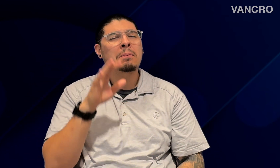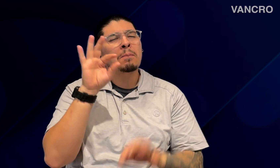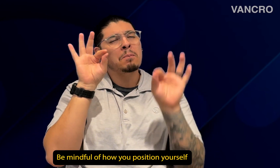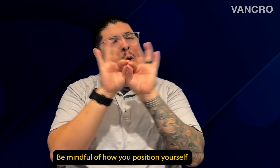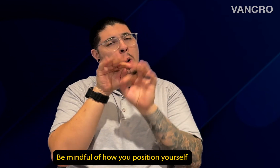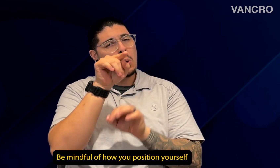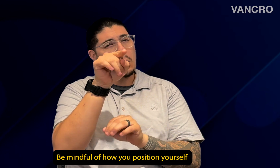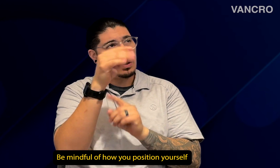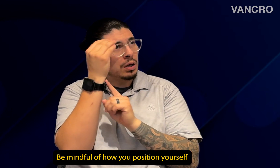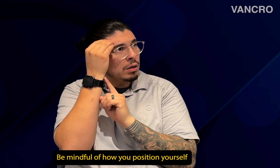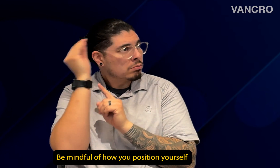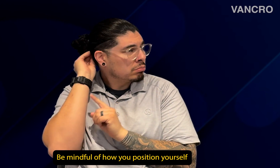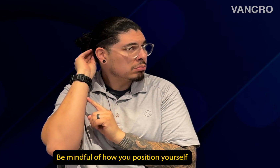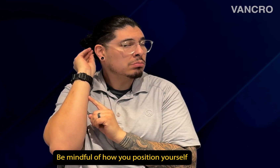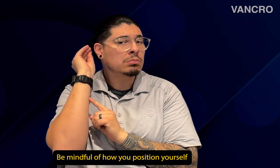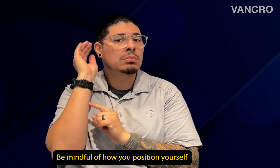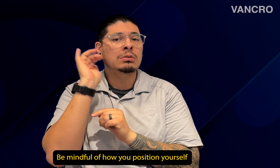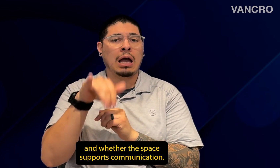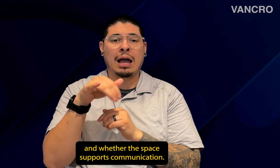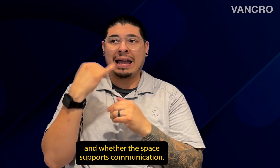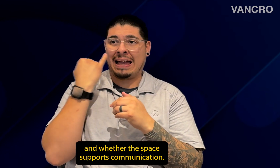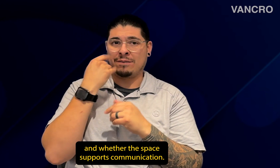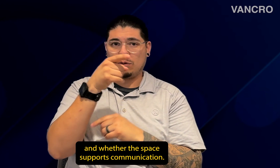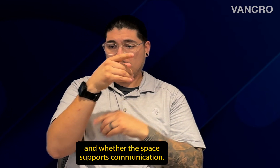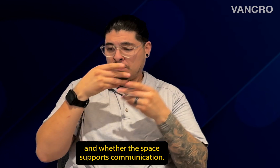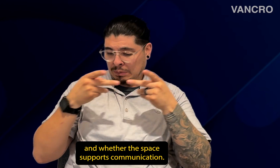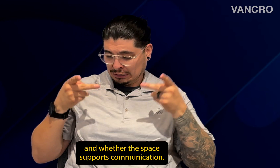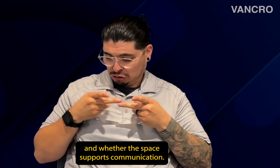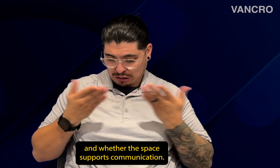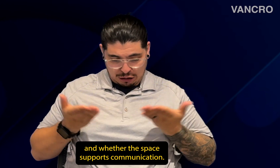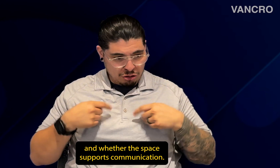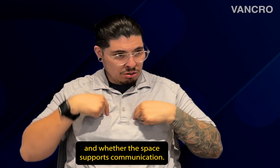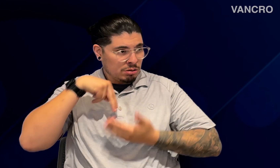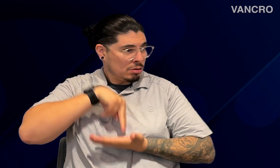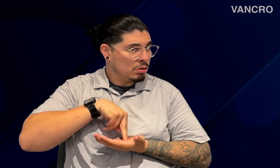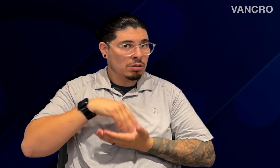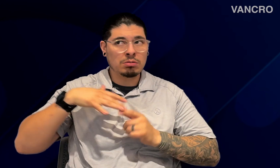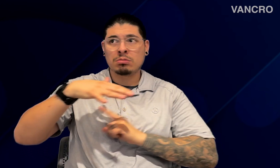Be mindful of how you position yourself and whether the space supports communication.